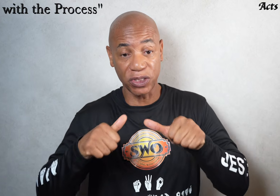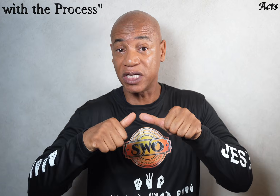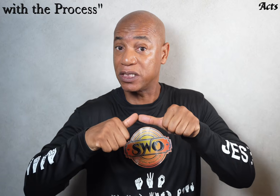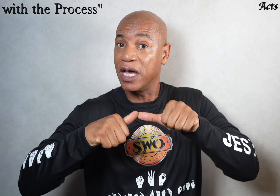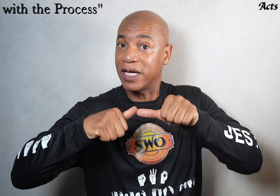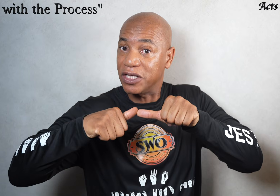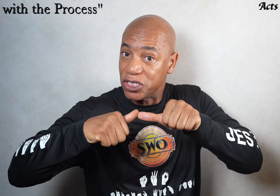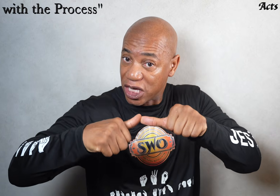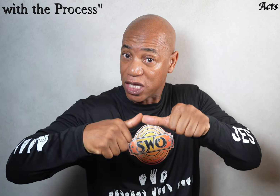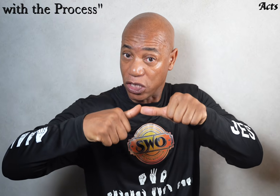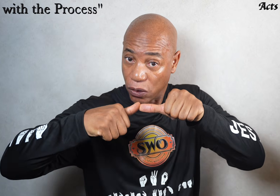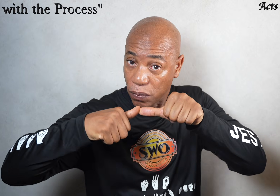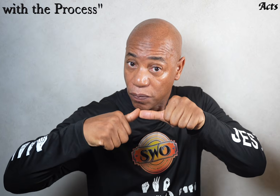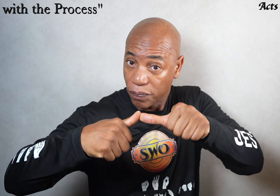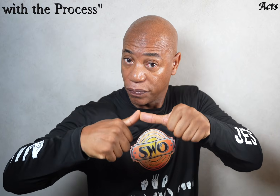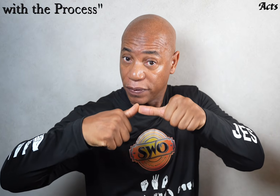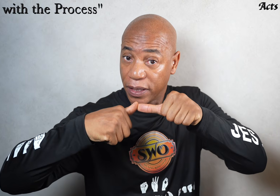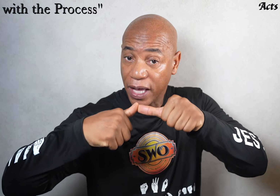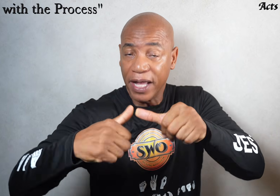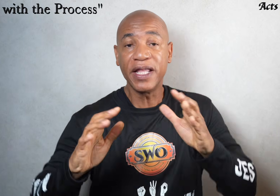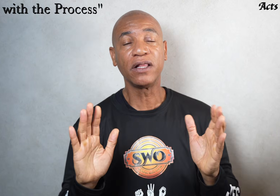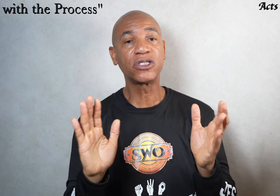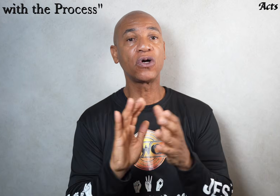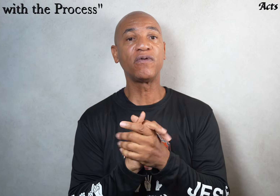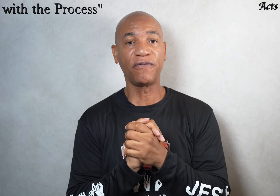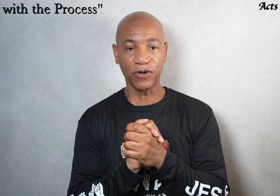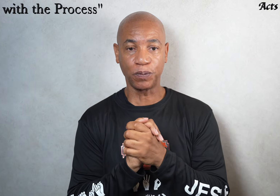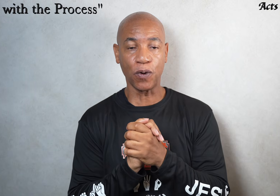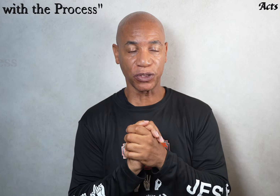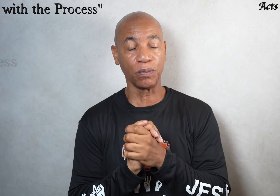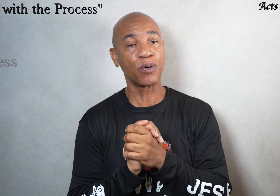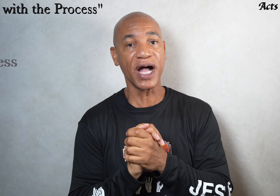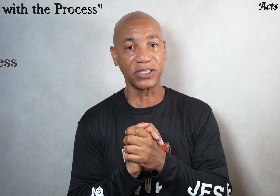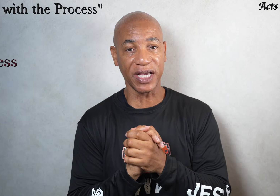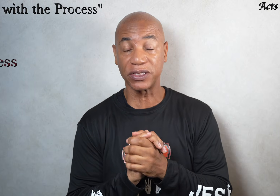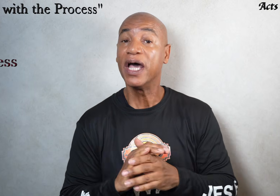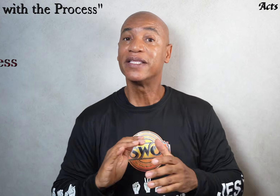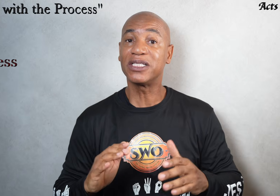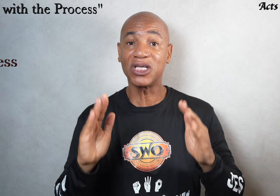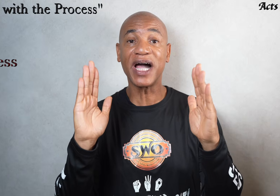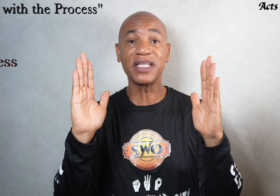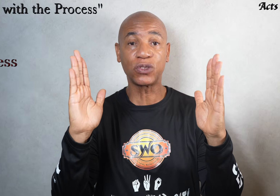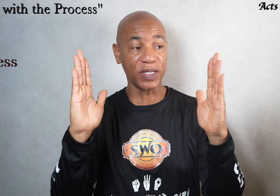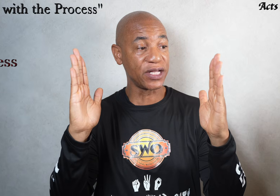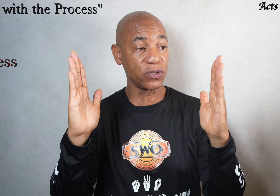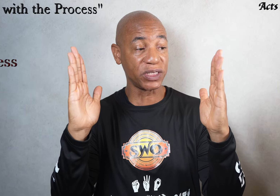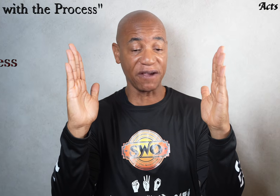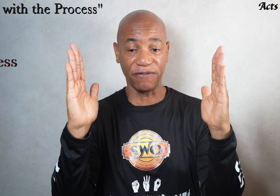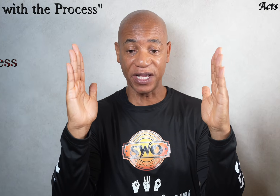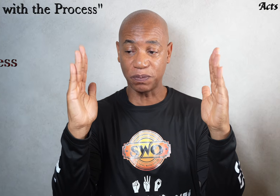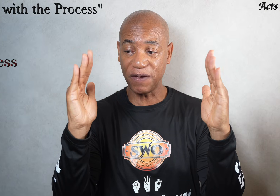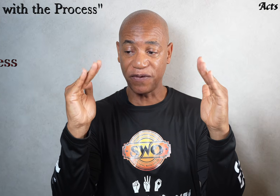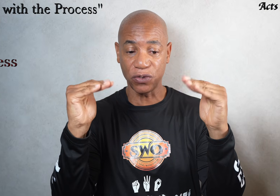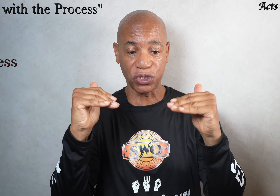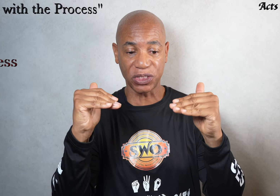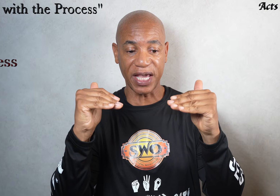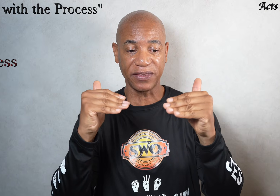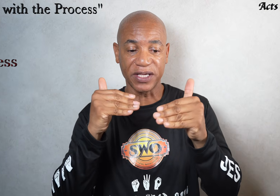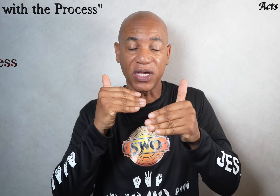is continue. Now let's go over the first portion, process. To sign this, what I do is I flex my fingers just like this,